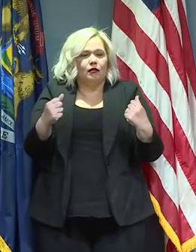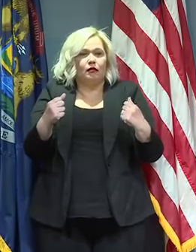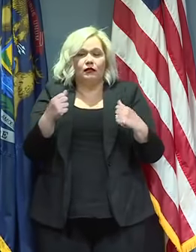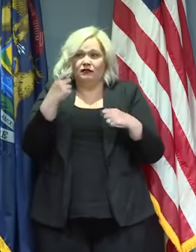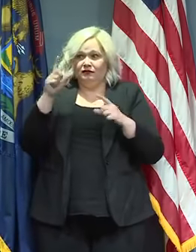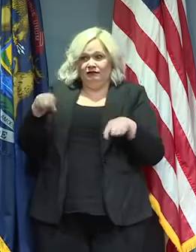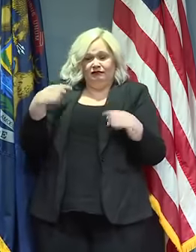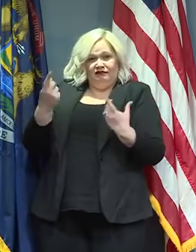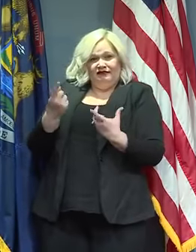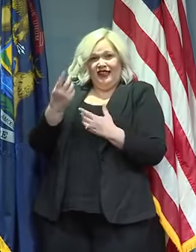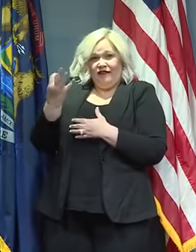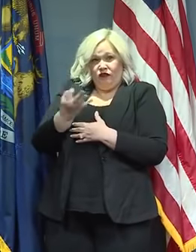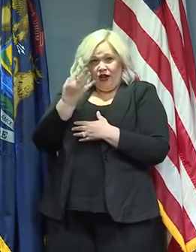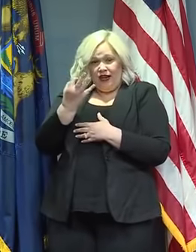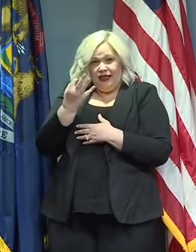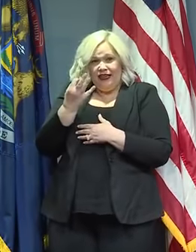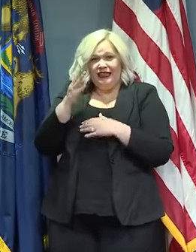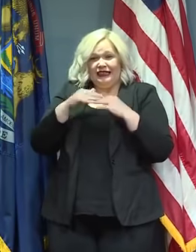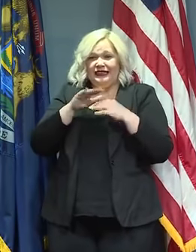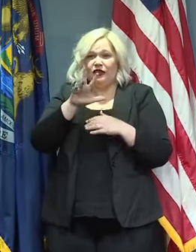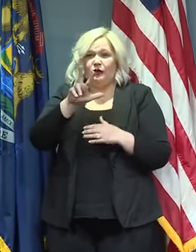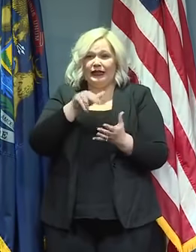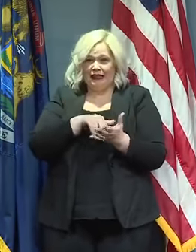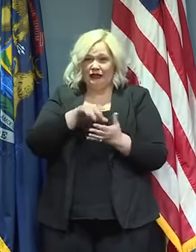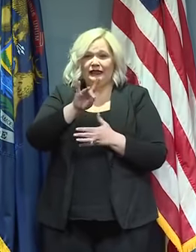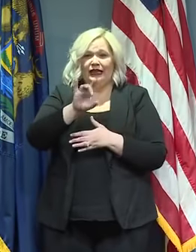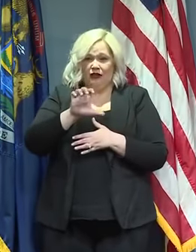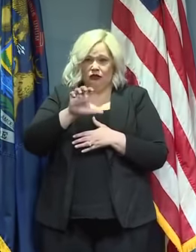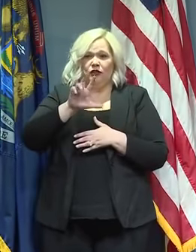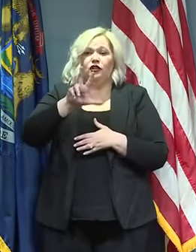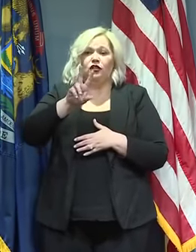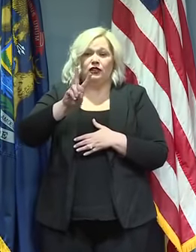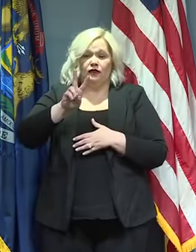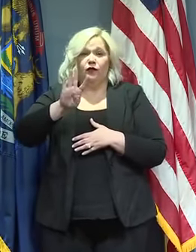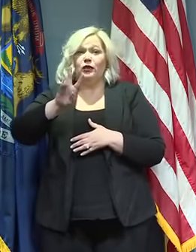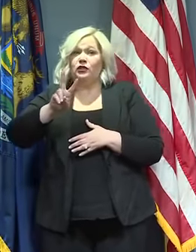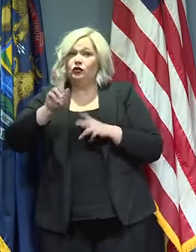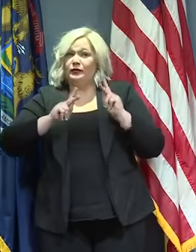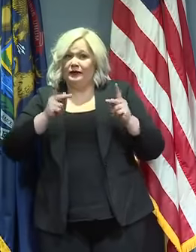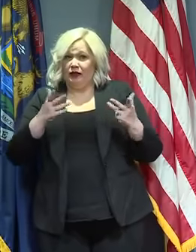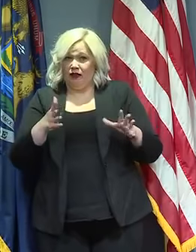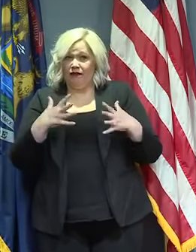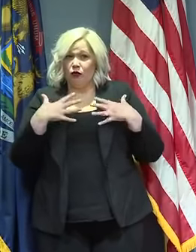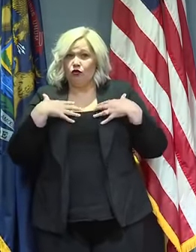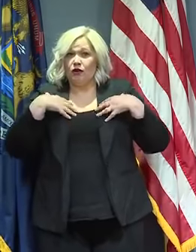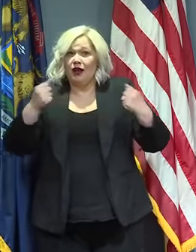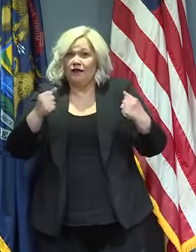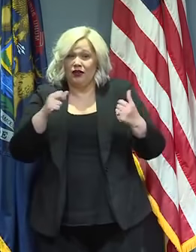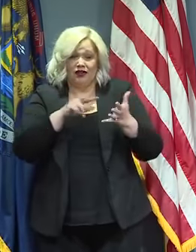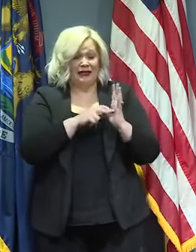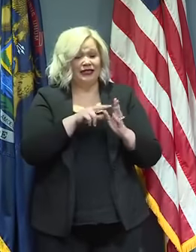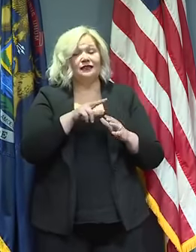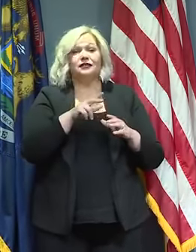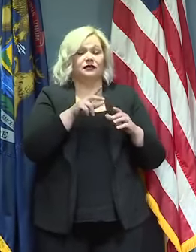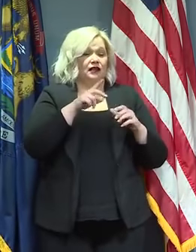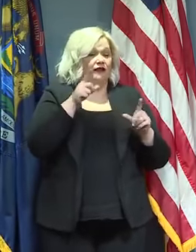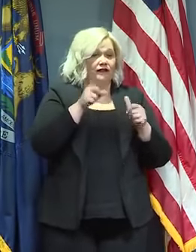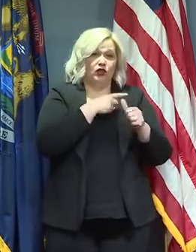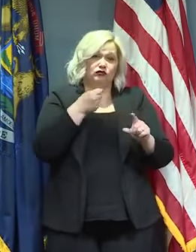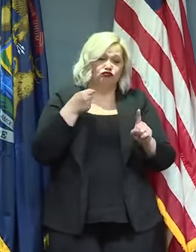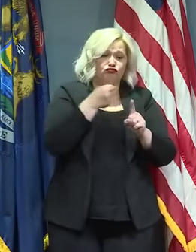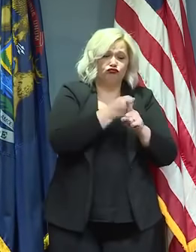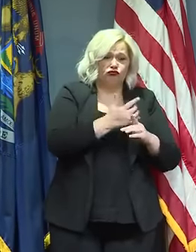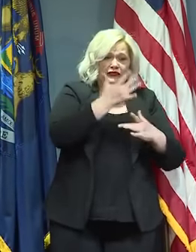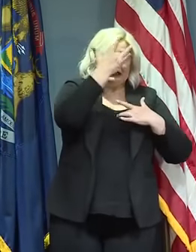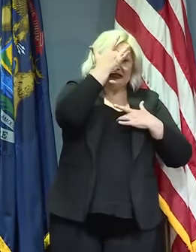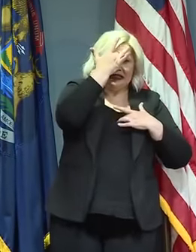least 8,342 people have recovered from this disease. And that means that they are alive 30 days after their symptoms